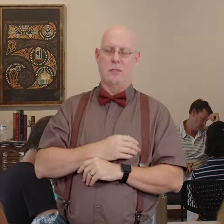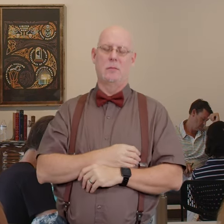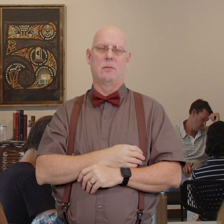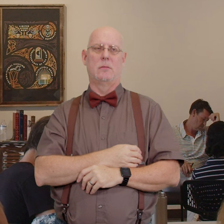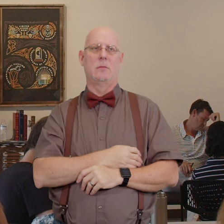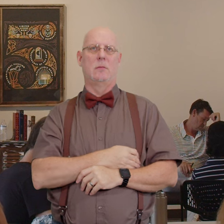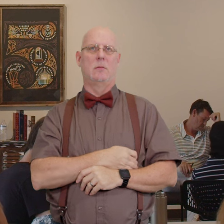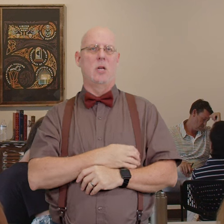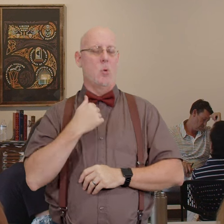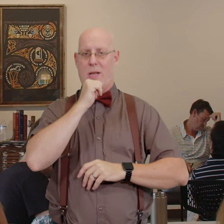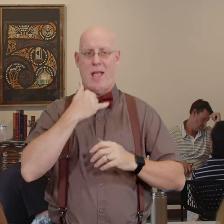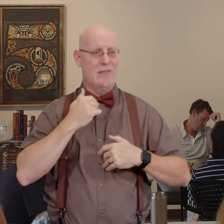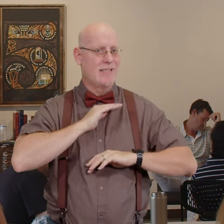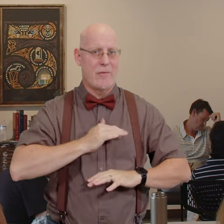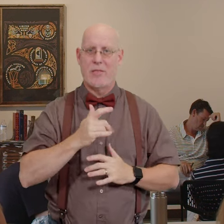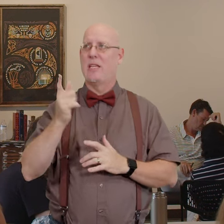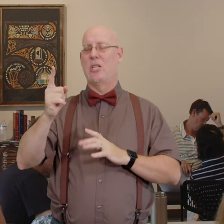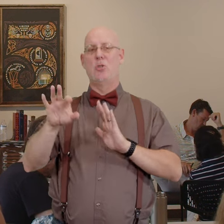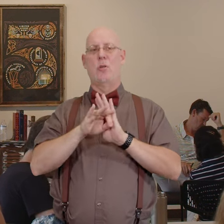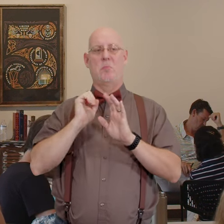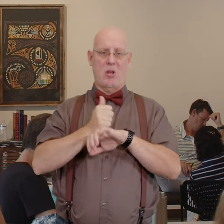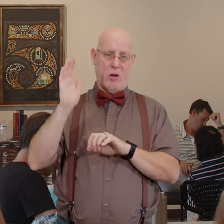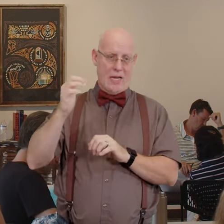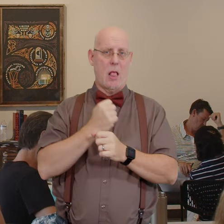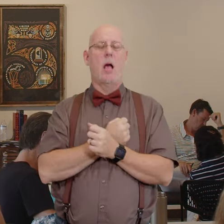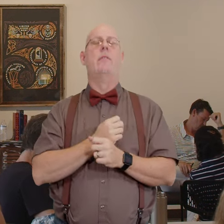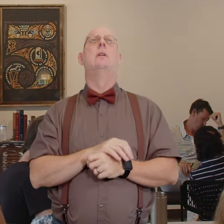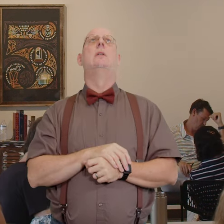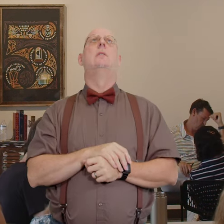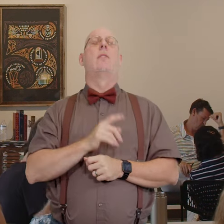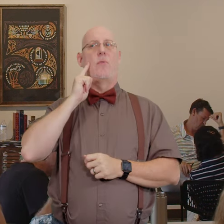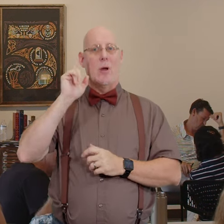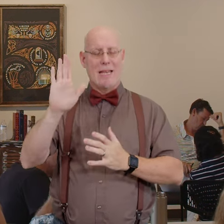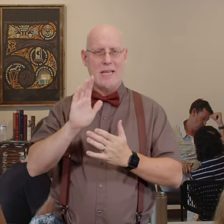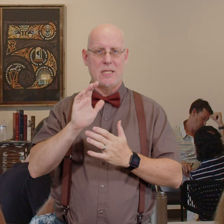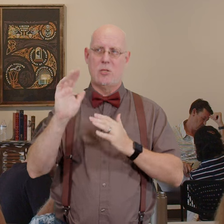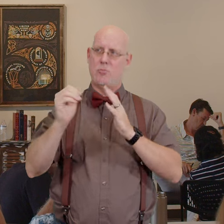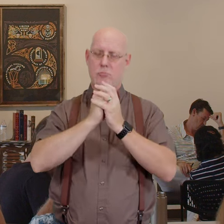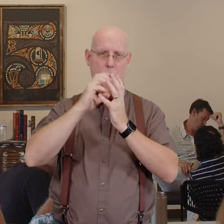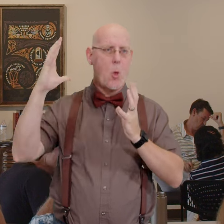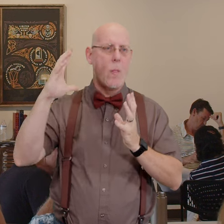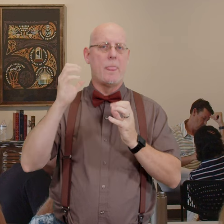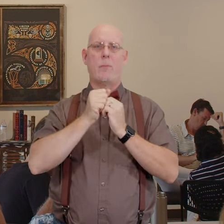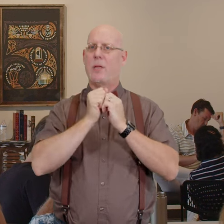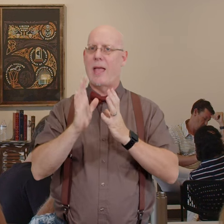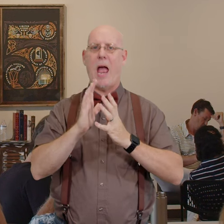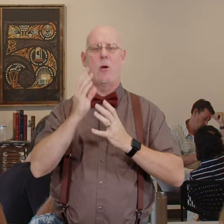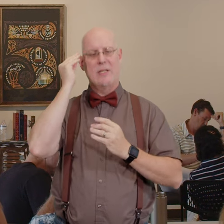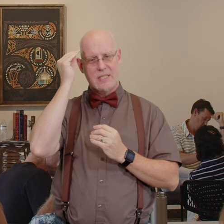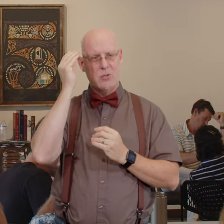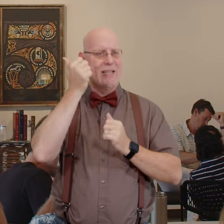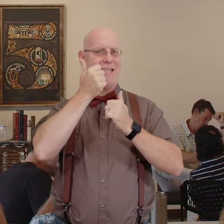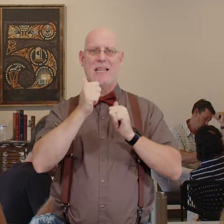us. We didn't have to meet any conditions. He chose us solely on the basis of his eternal love, ultimately for his unrivaled glory, without